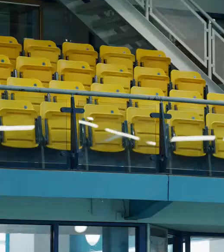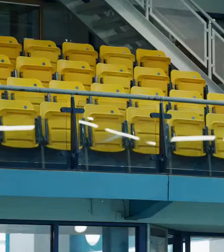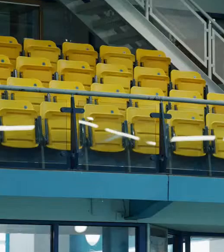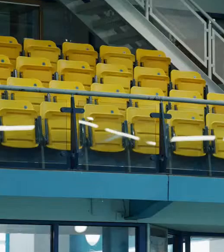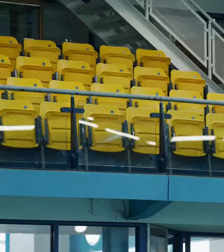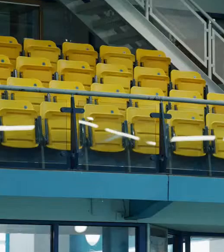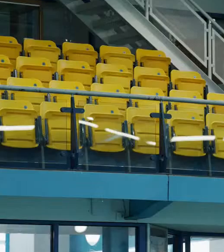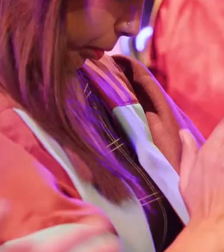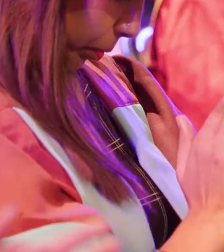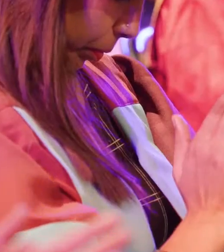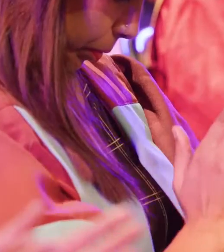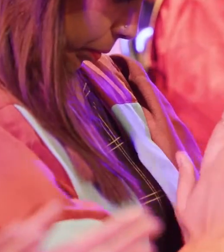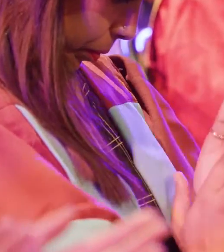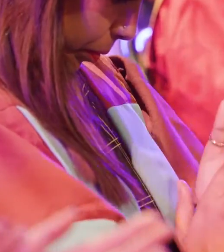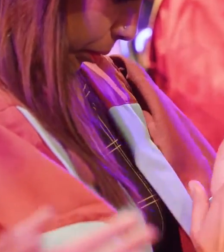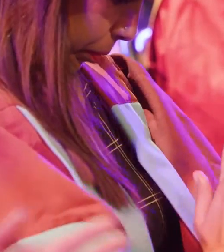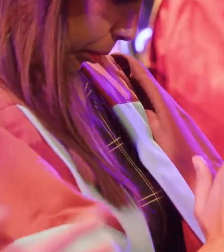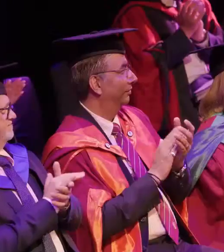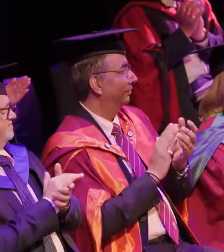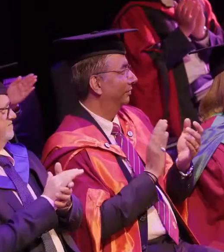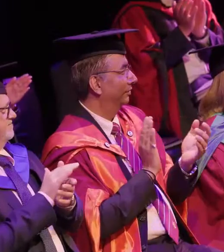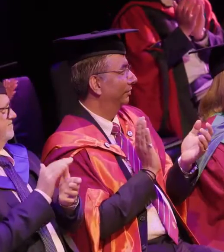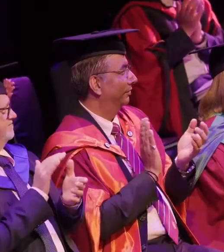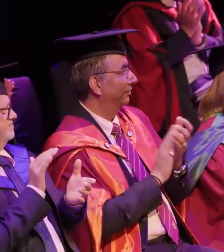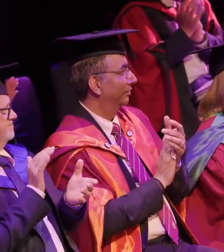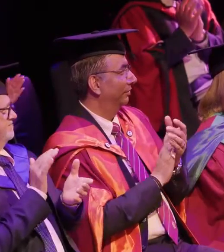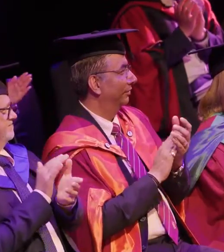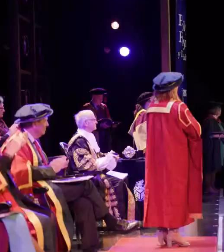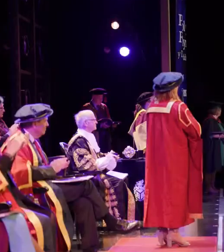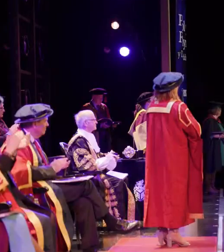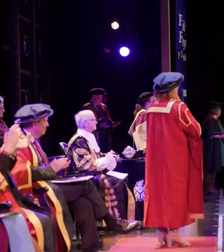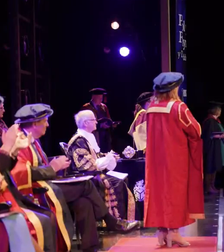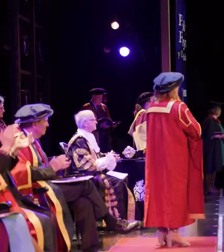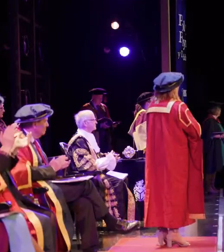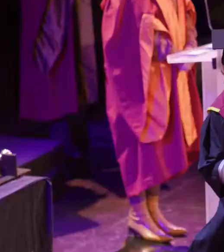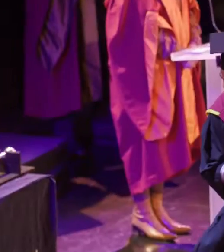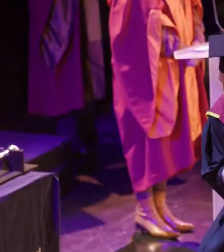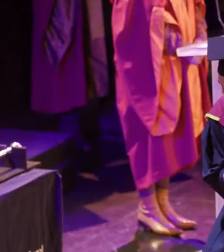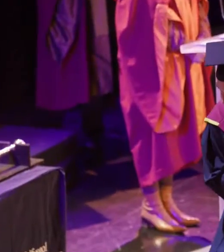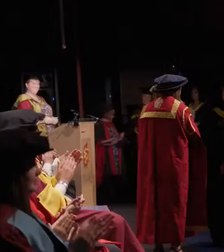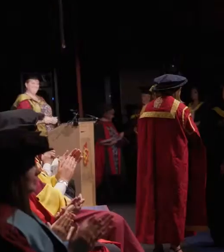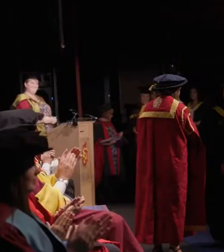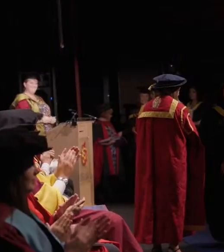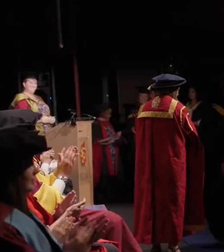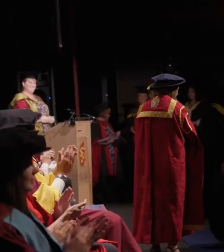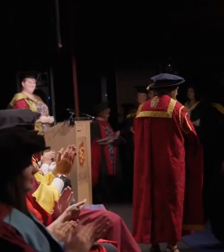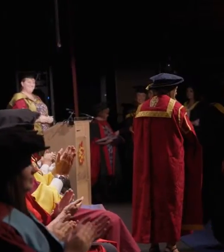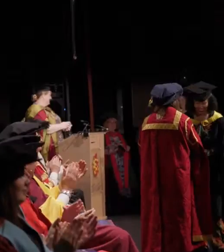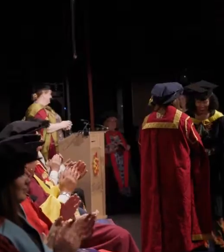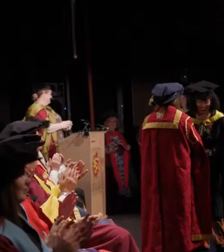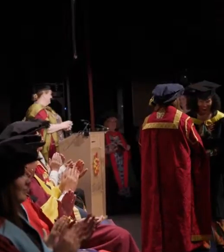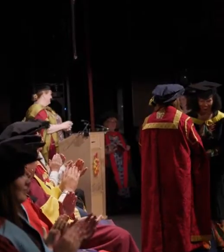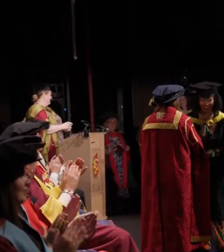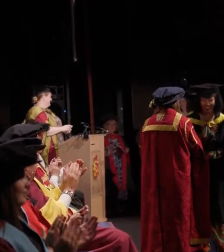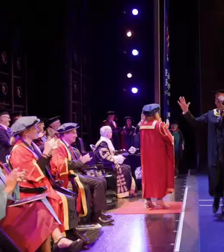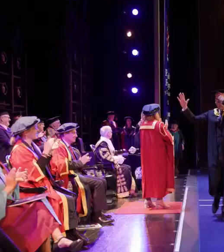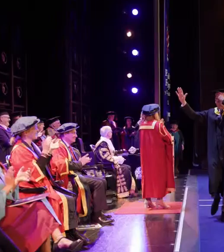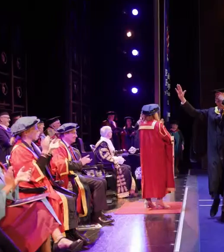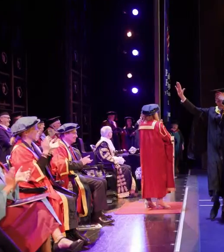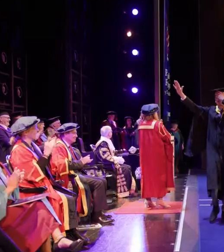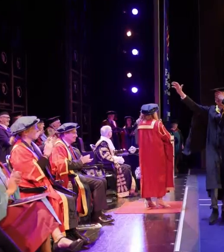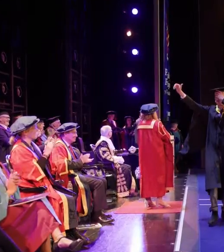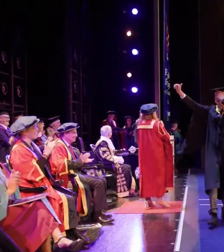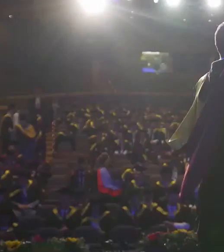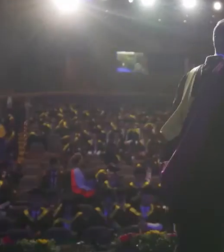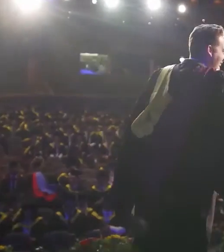bulb inspiring moment. That realization is monumental in leading you to your next destination. All the